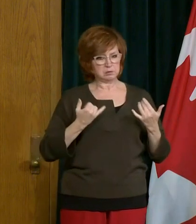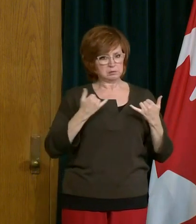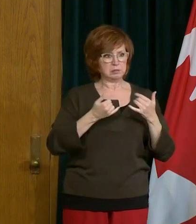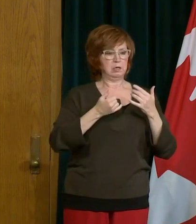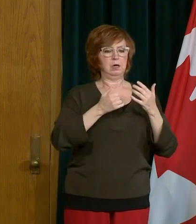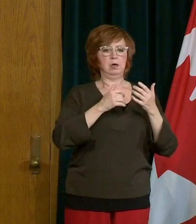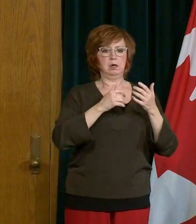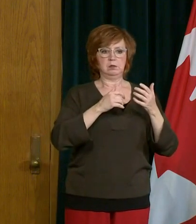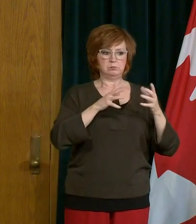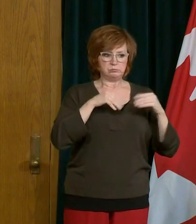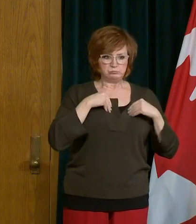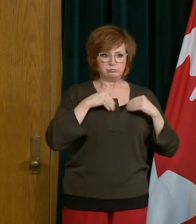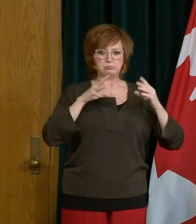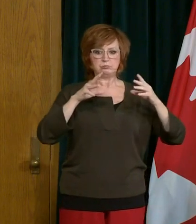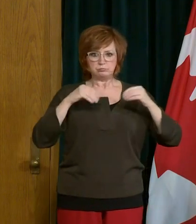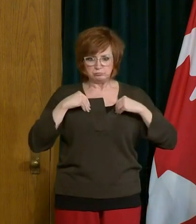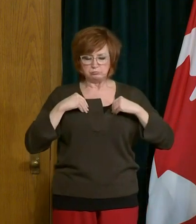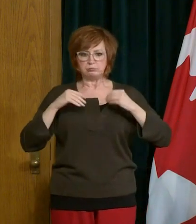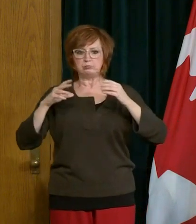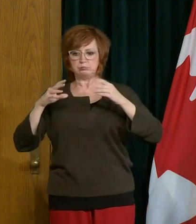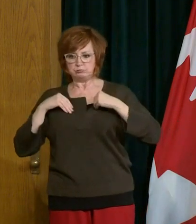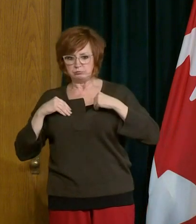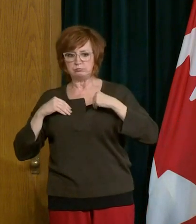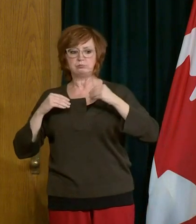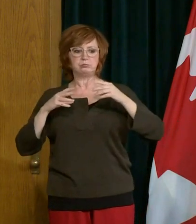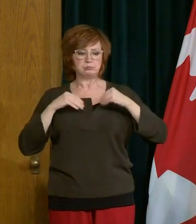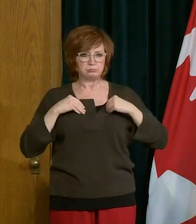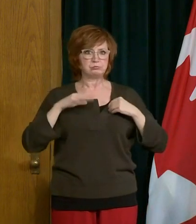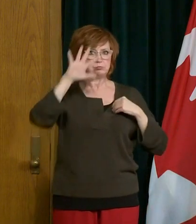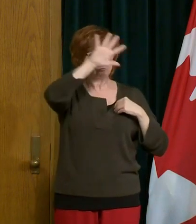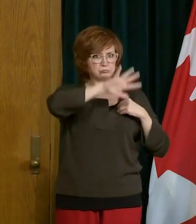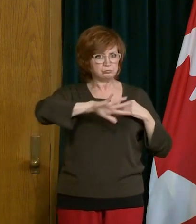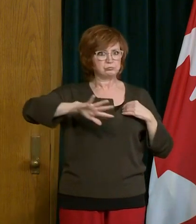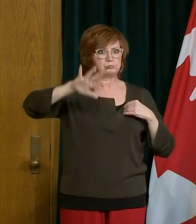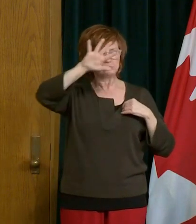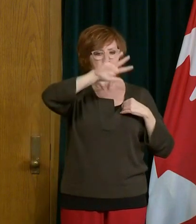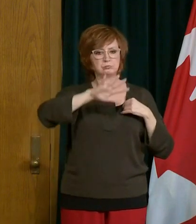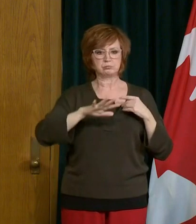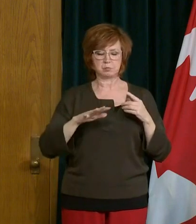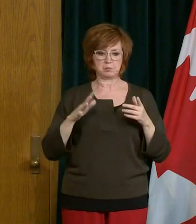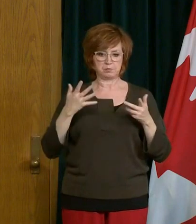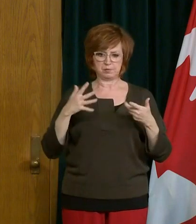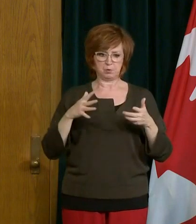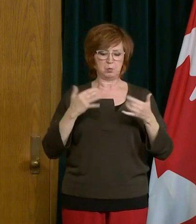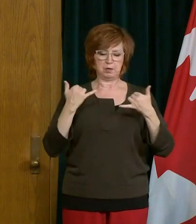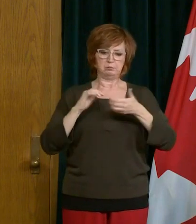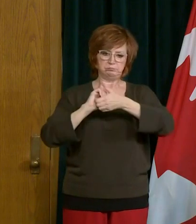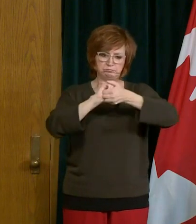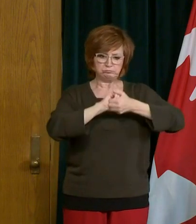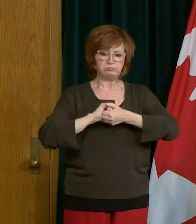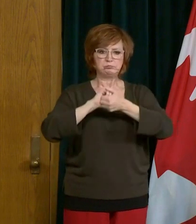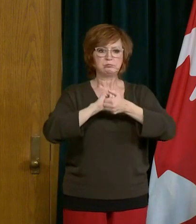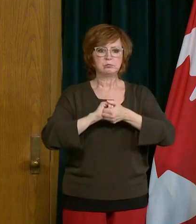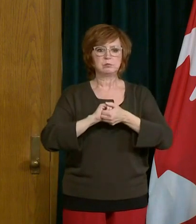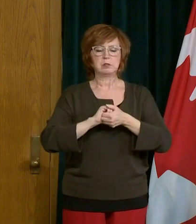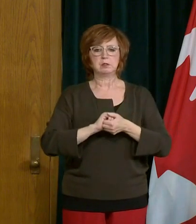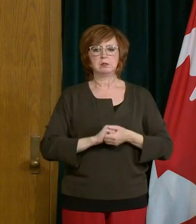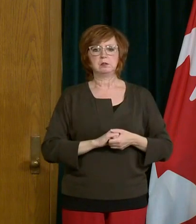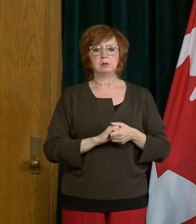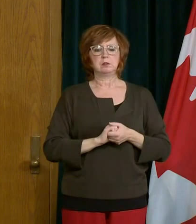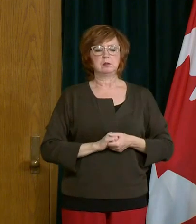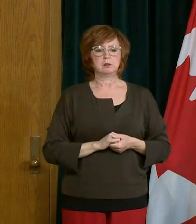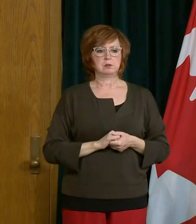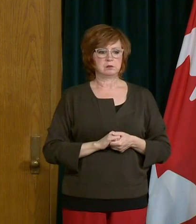enforcing that public health order has been done in conjunction with communication